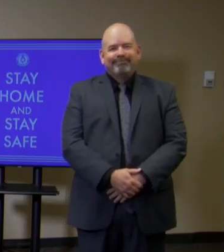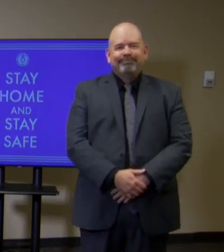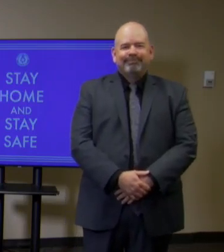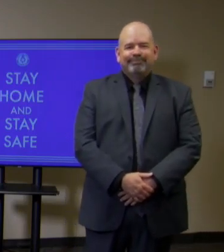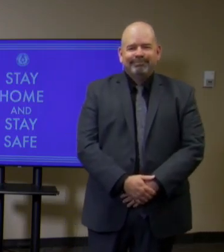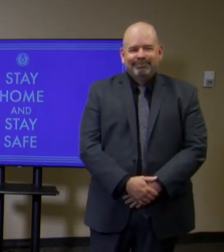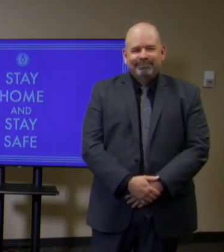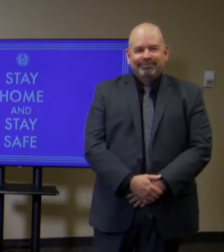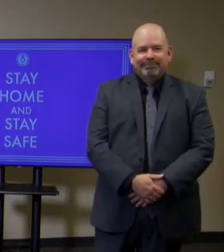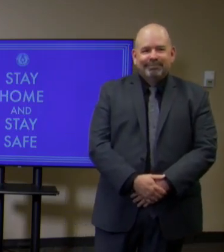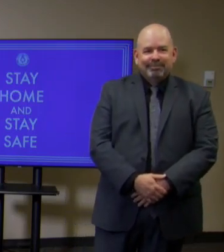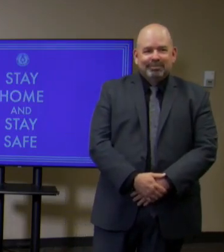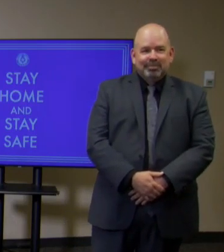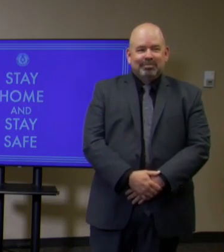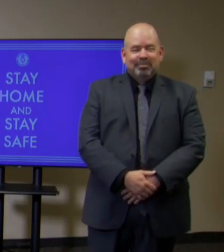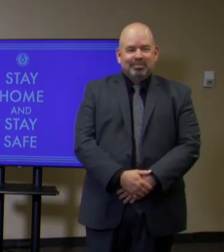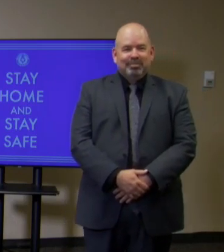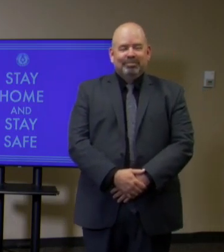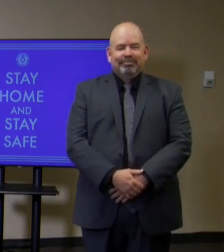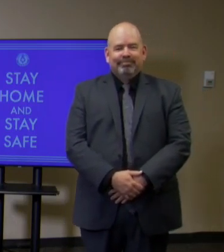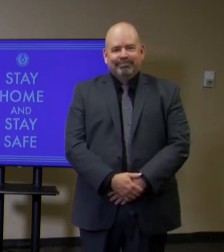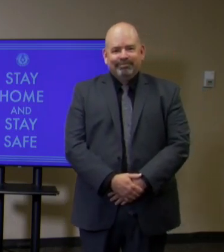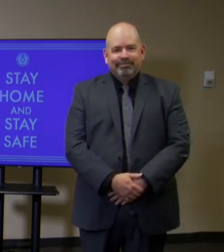set? All set, sir. Great.